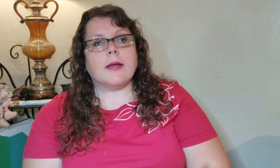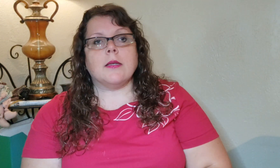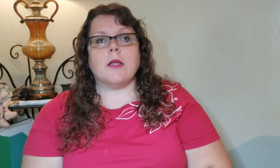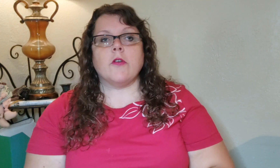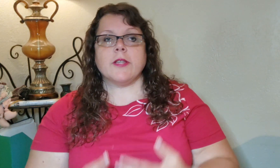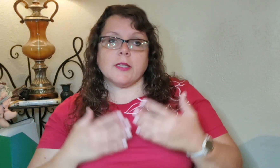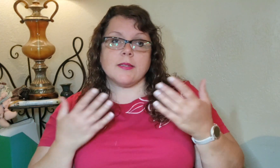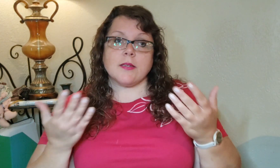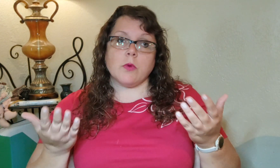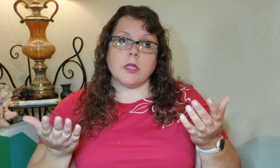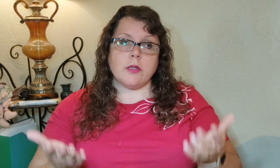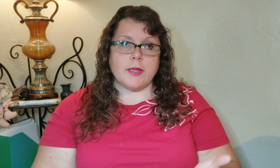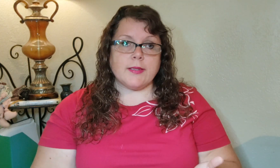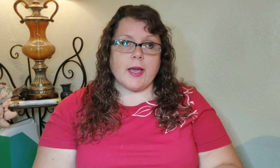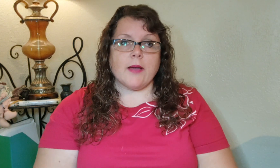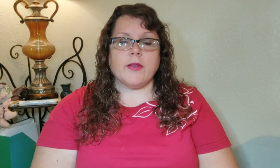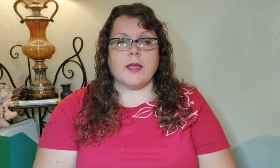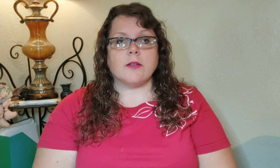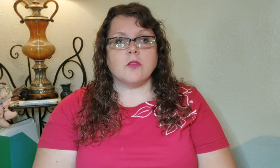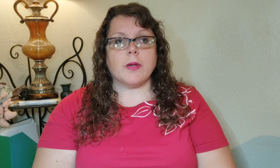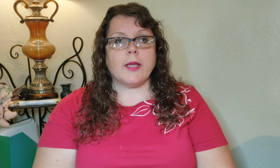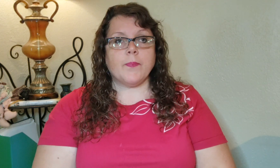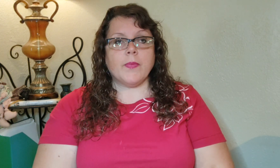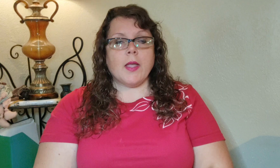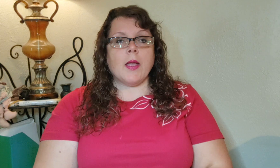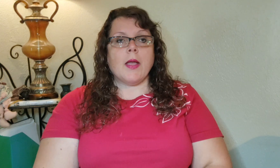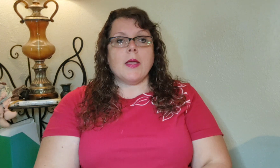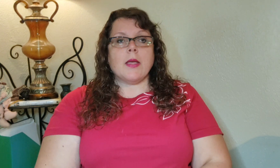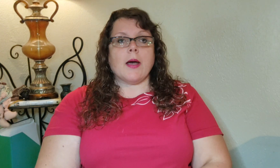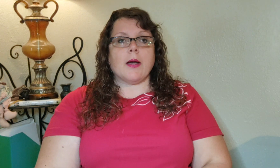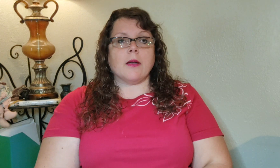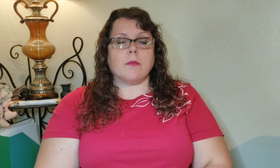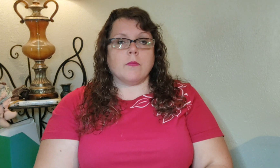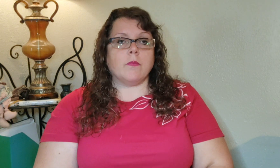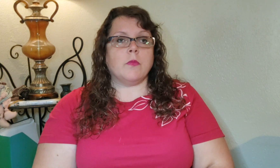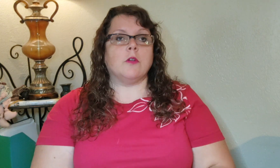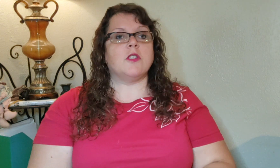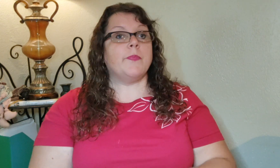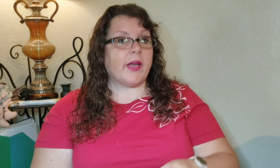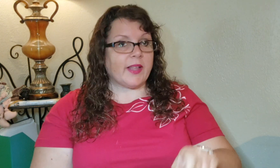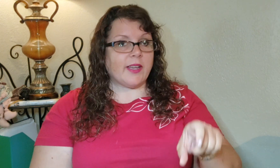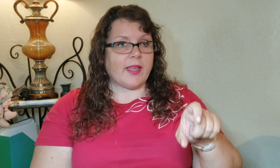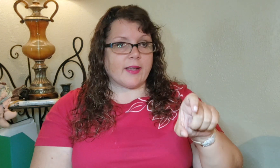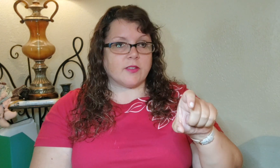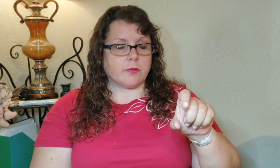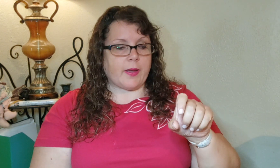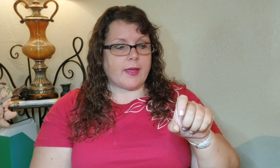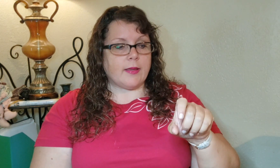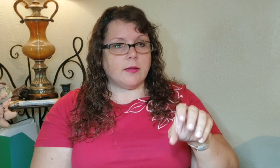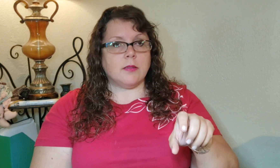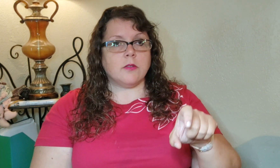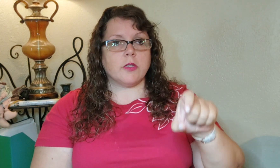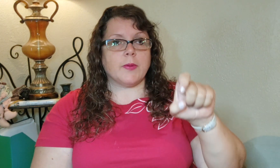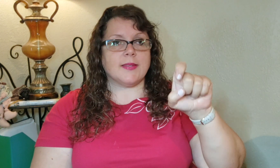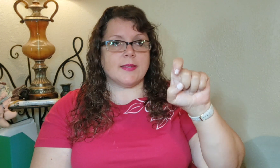And if you're telling someone you need to have an x-ray, you'll spell out x-ray. So it's